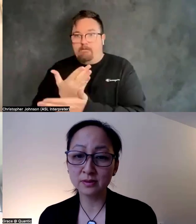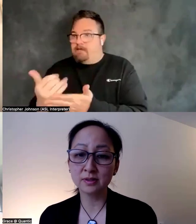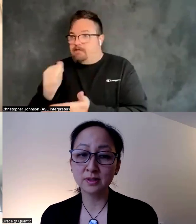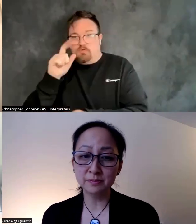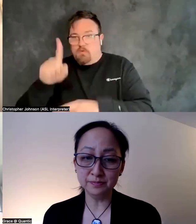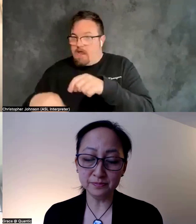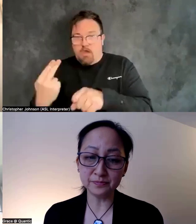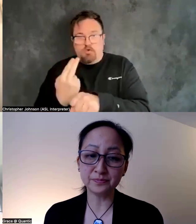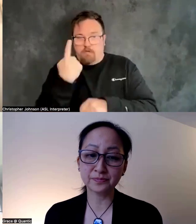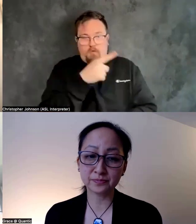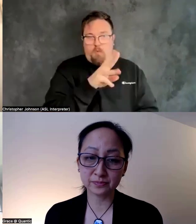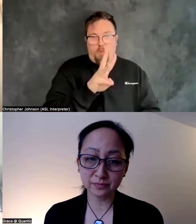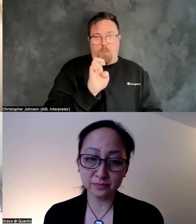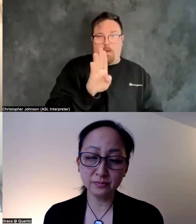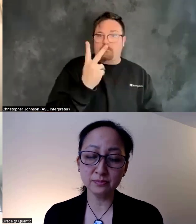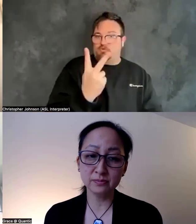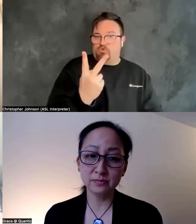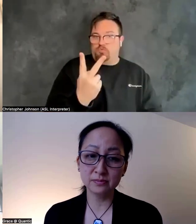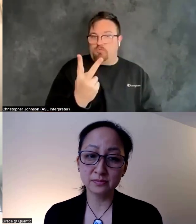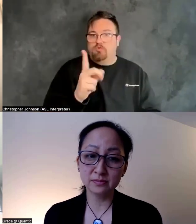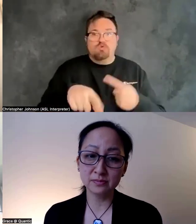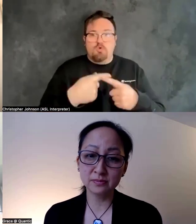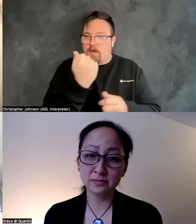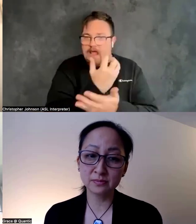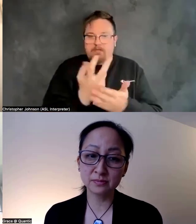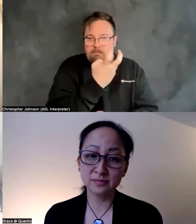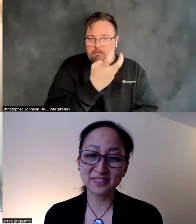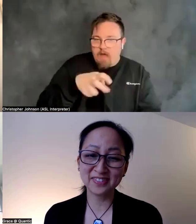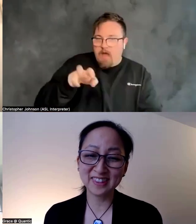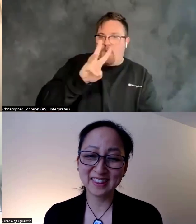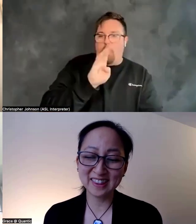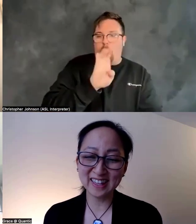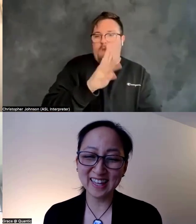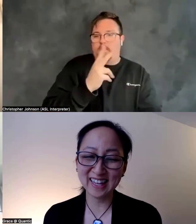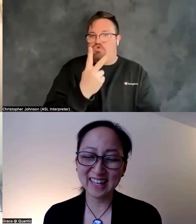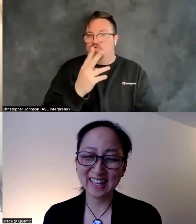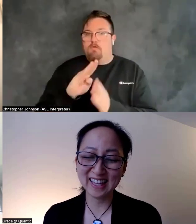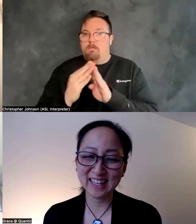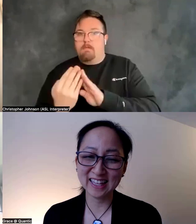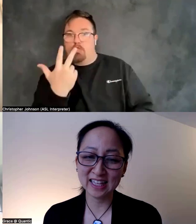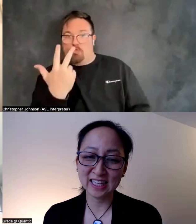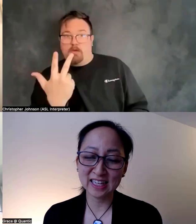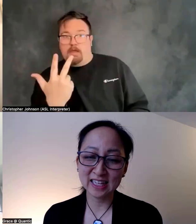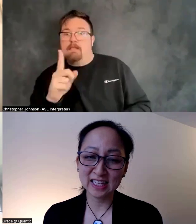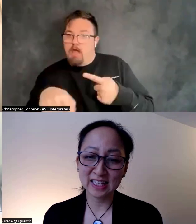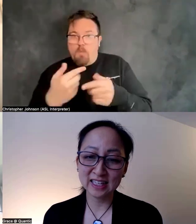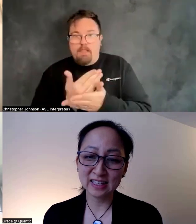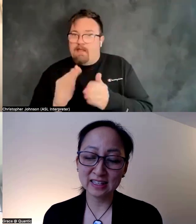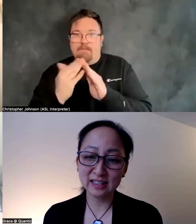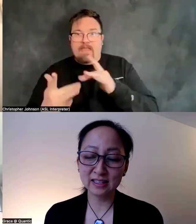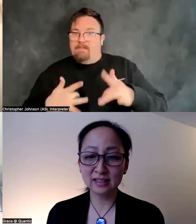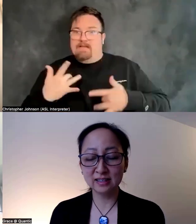get to those things, that is where the game becomes very, you know, interesting and entertaining, because that is where you start seeing some things